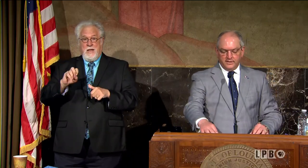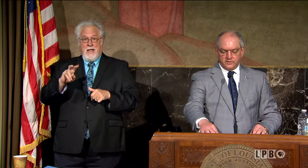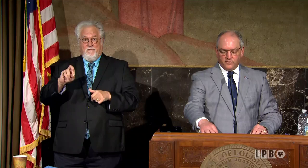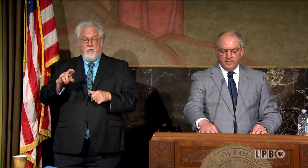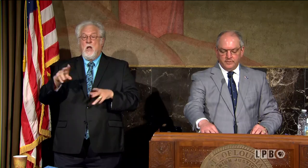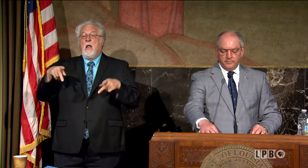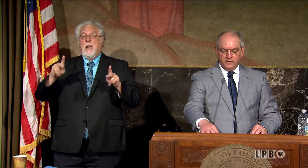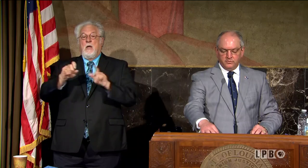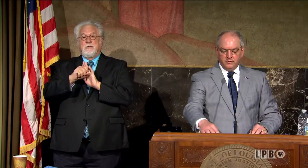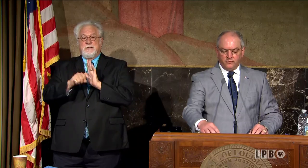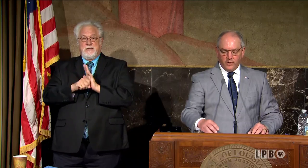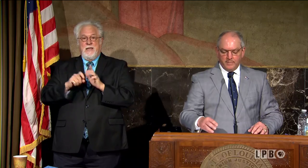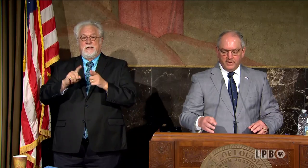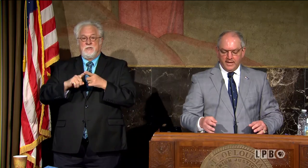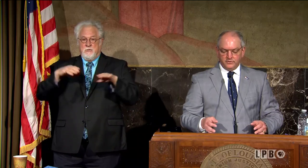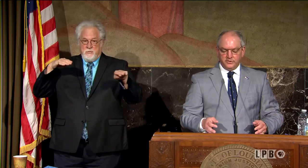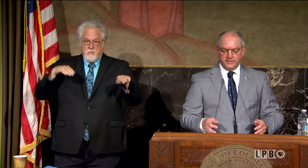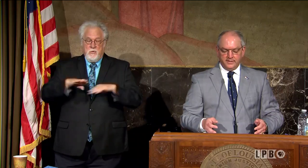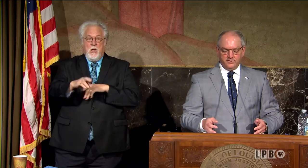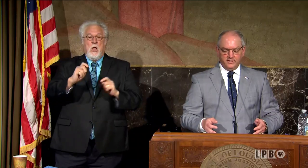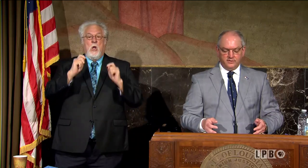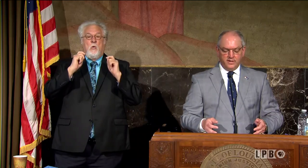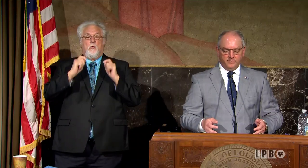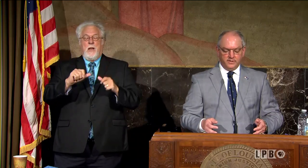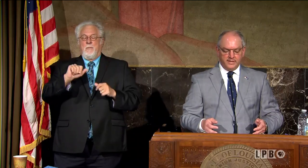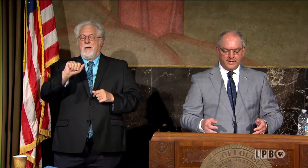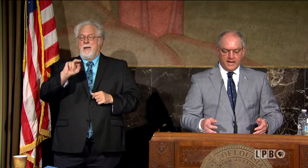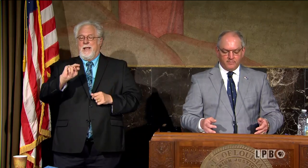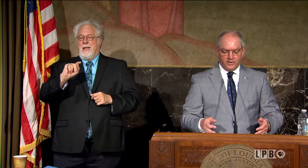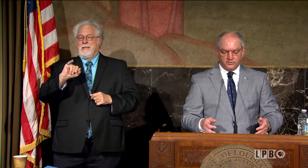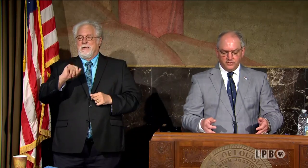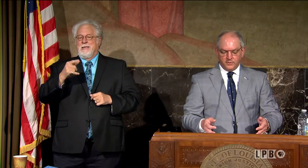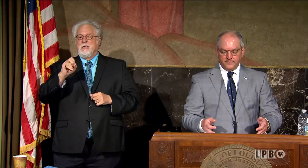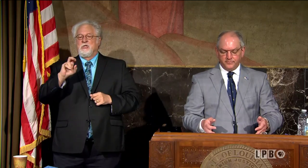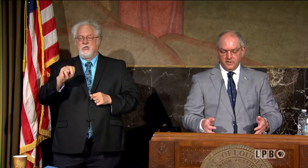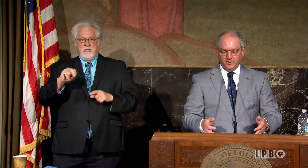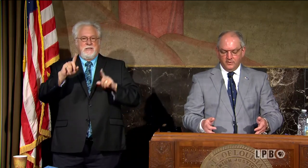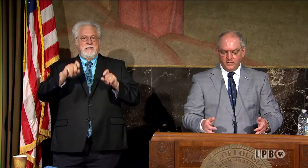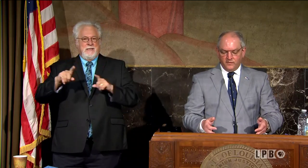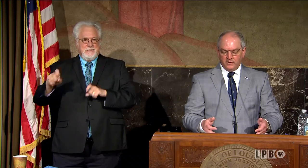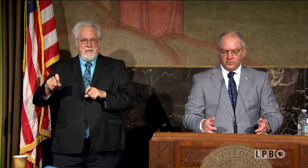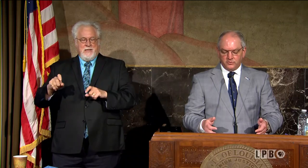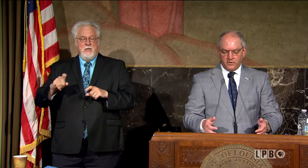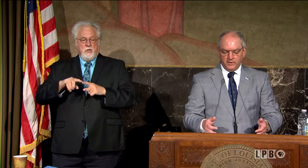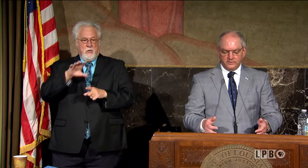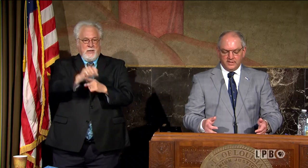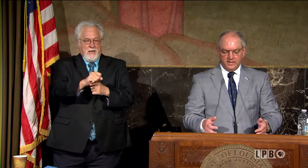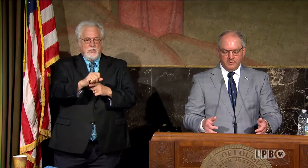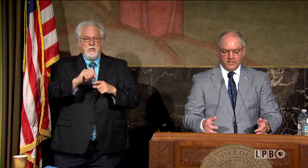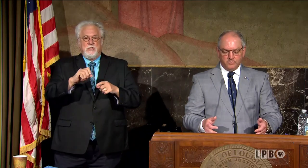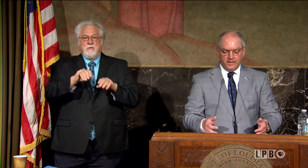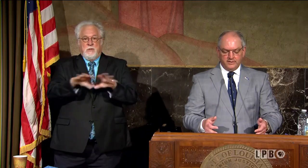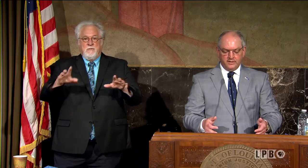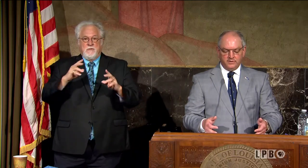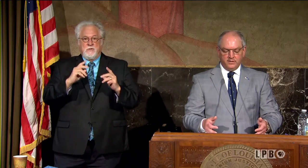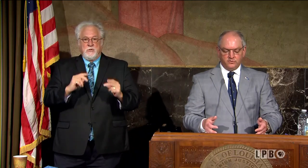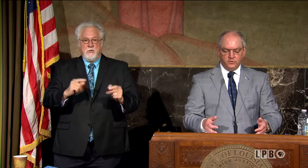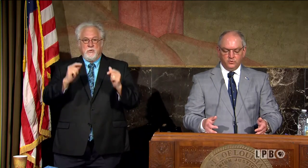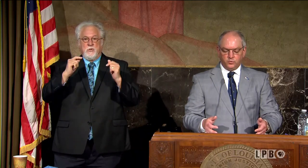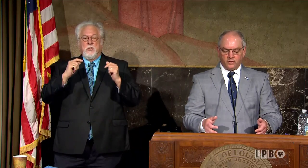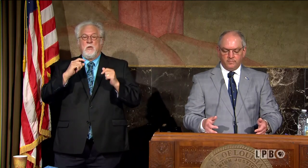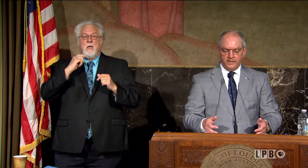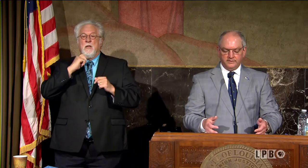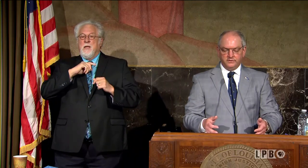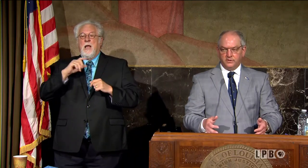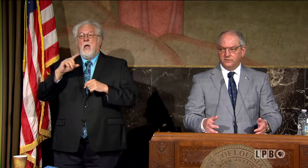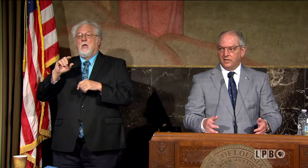allow states to ramp up the use of rapid antigen testing to help detect outbreaks sooner, with faster turnaround time, and expand testing in